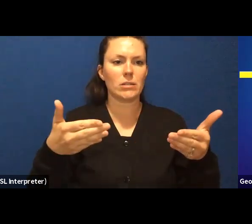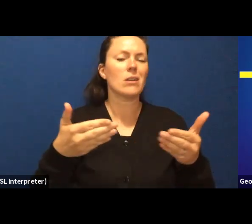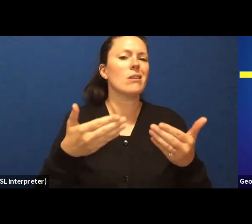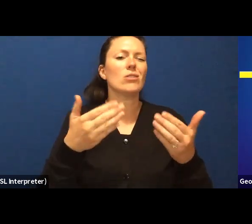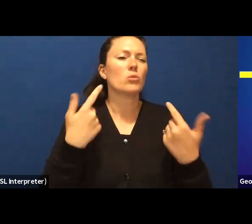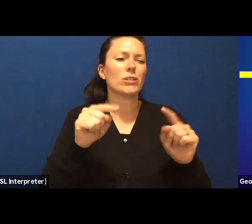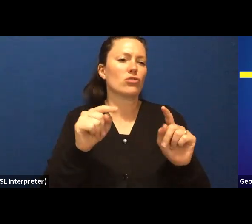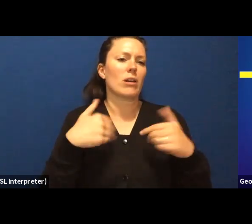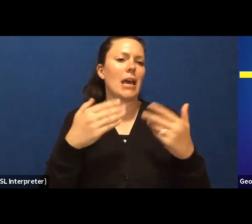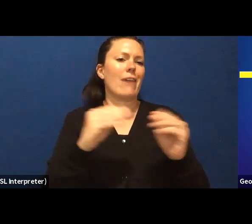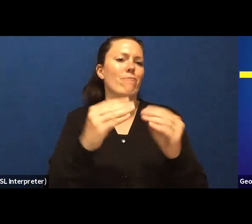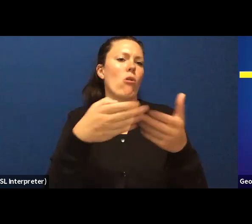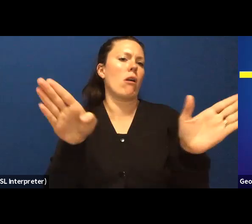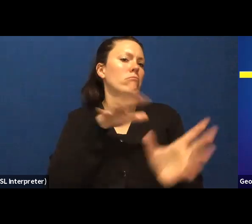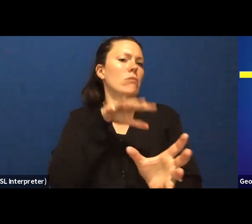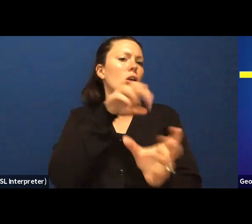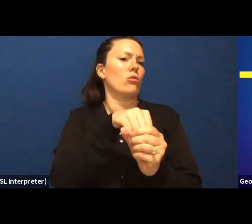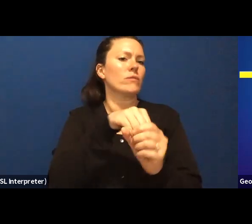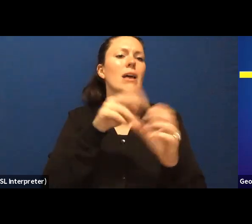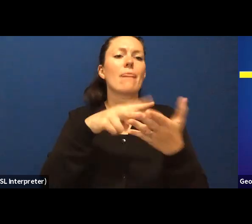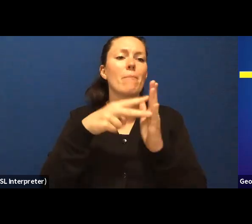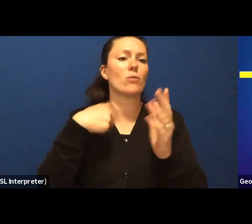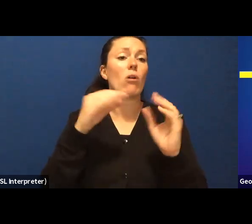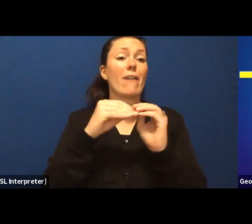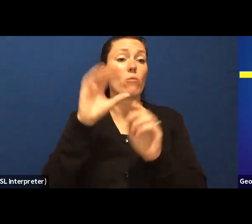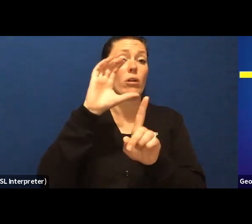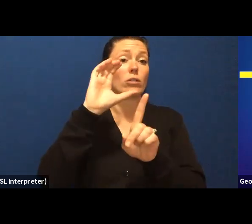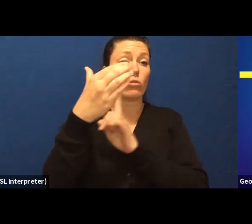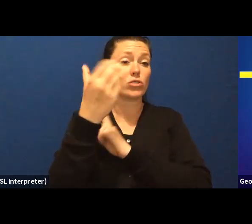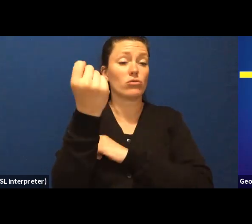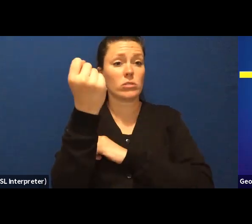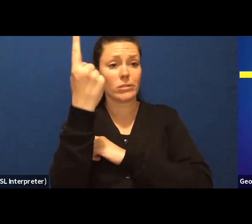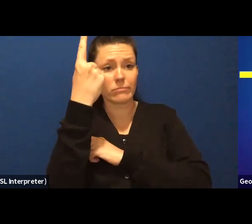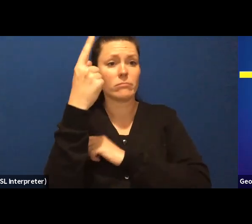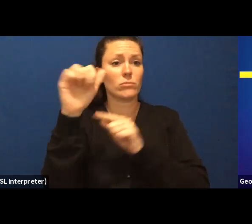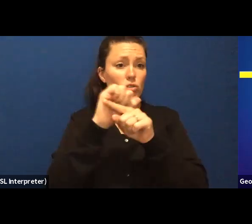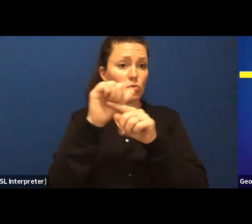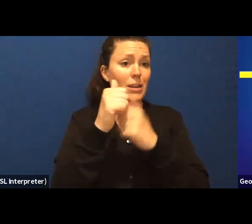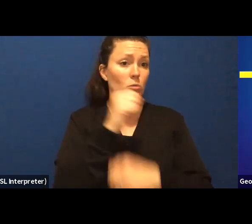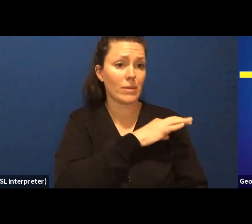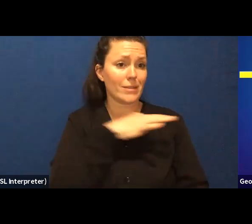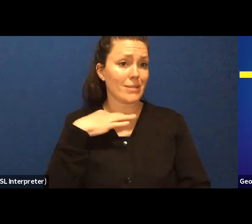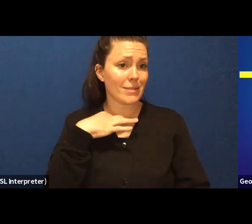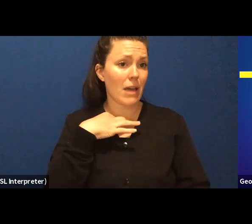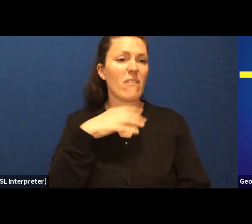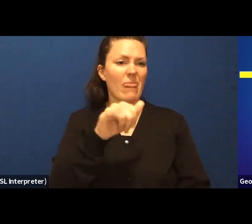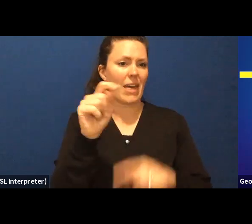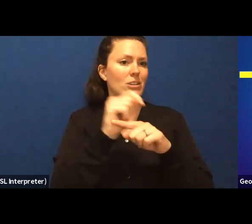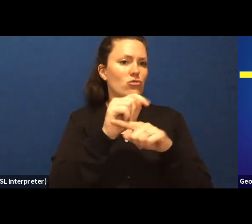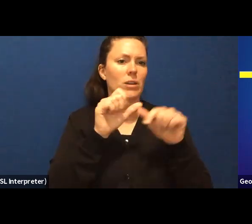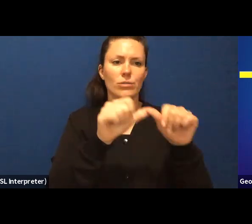We have doing a lot of cultural competency trainings to the staff. That's an ongoing training that we have for all of